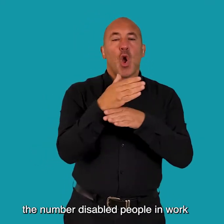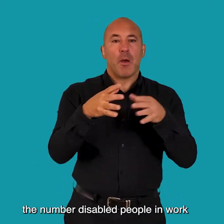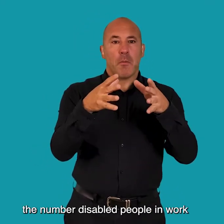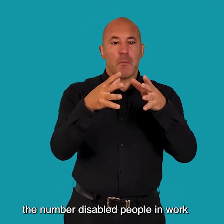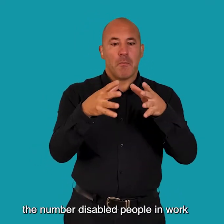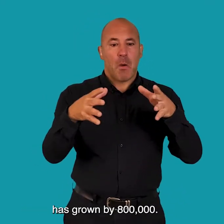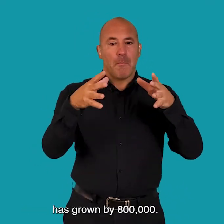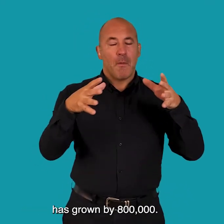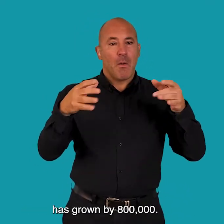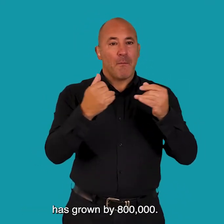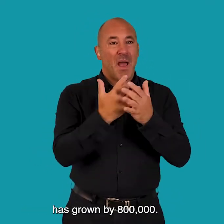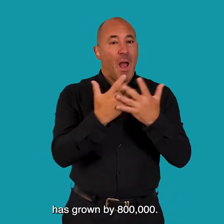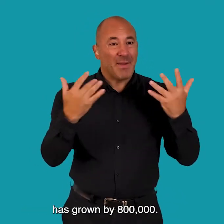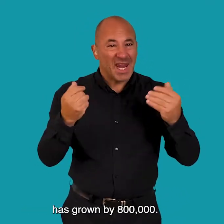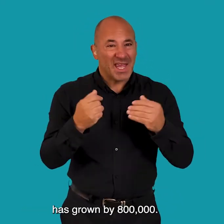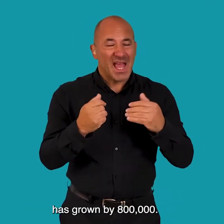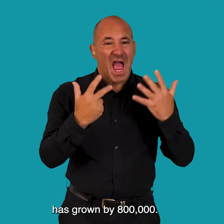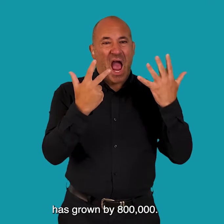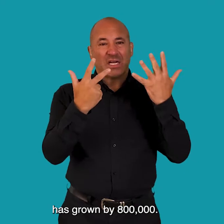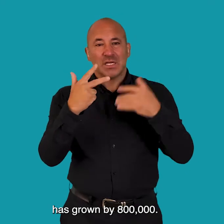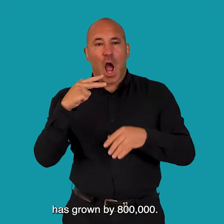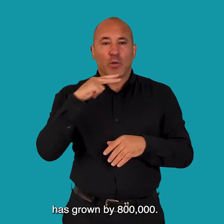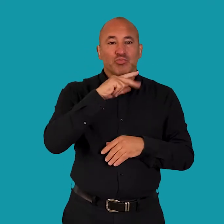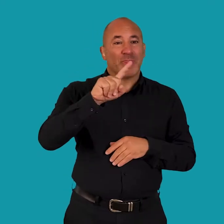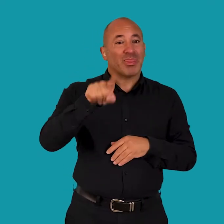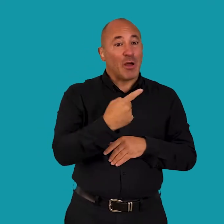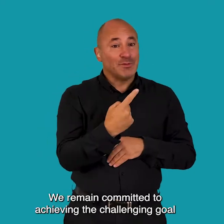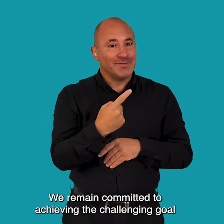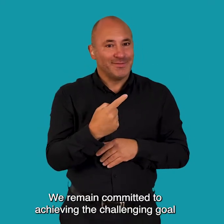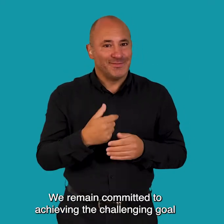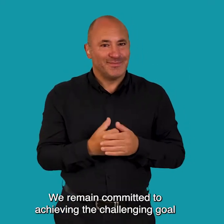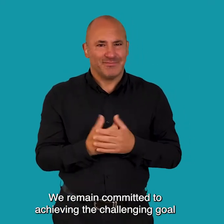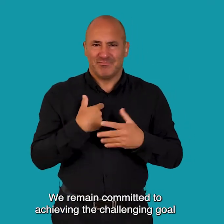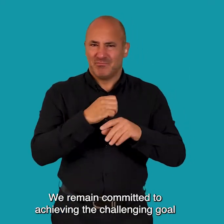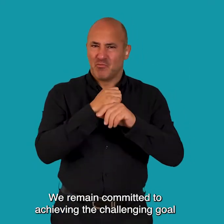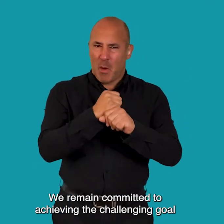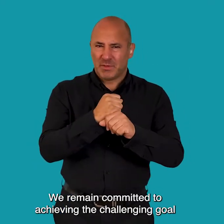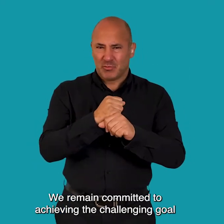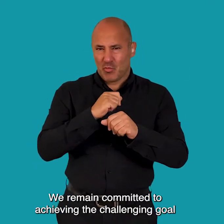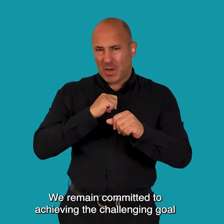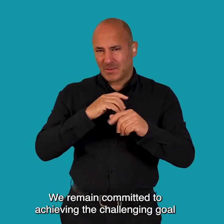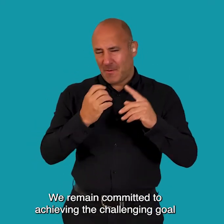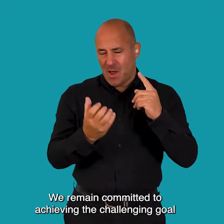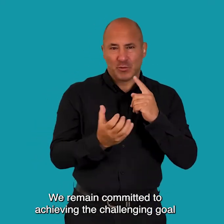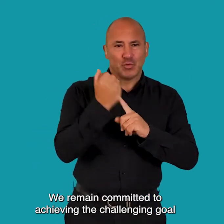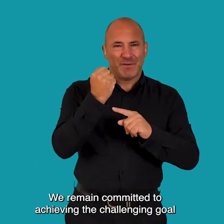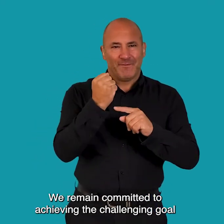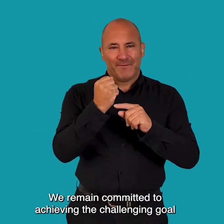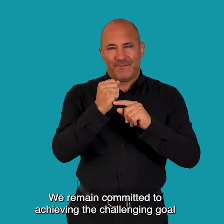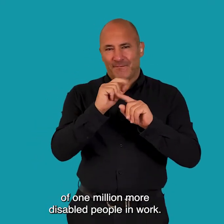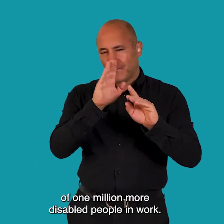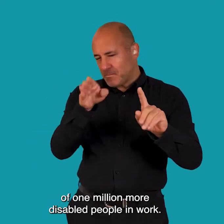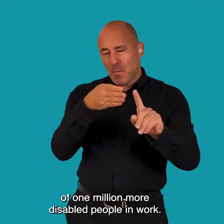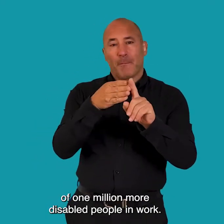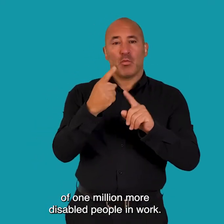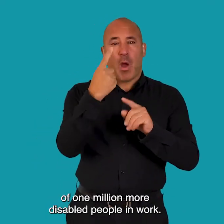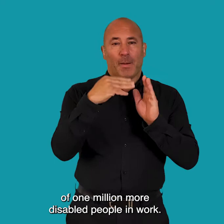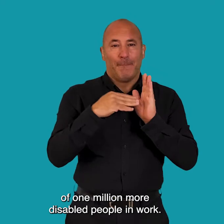in work has grown by 800,000. We remain committed to achieving the challenging goal of 1 million more